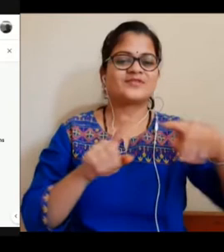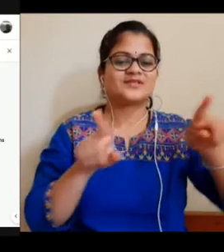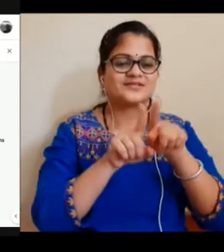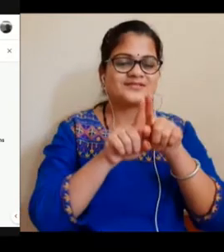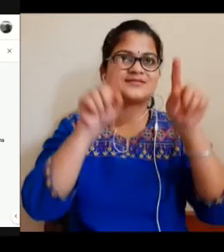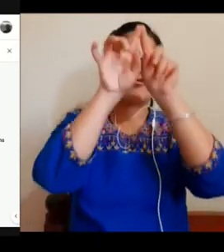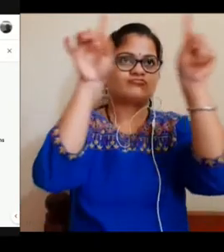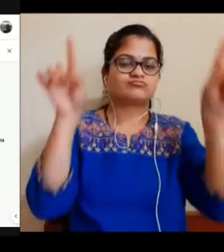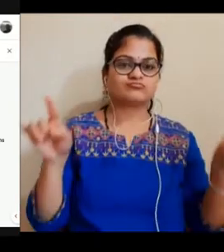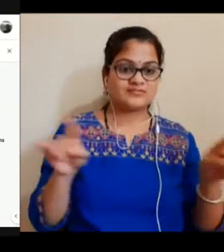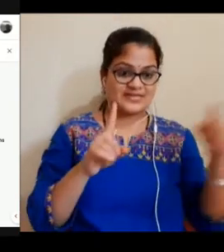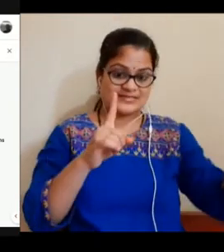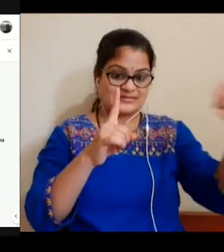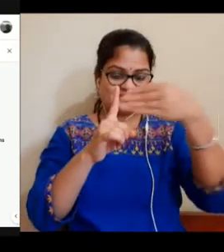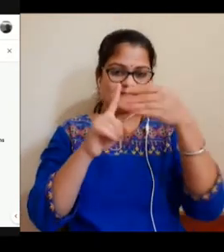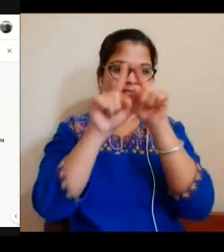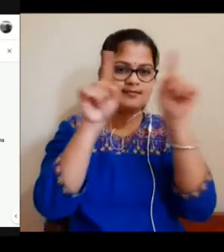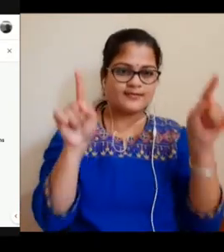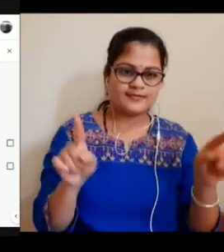entire slide with it,